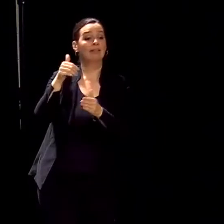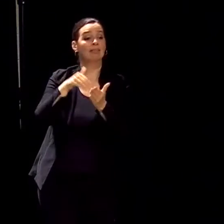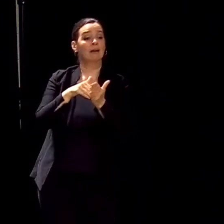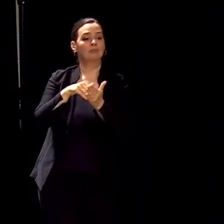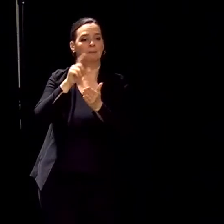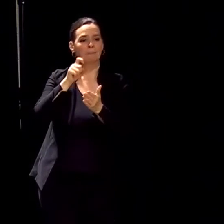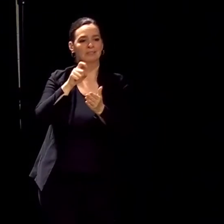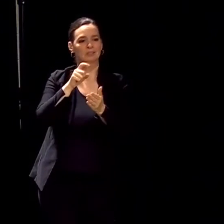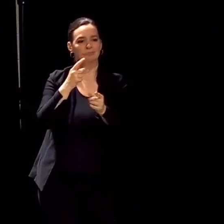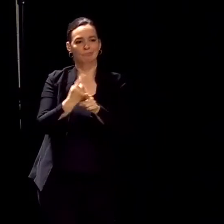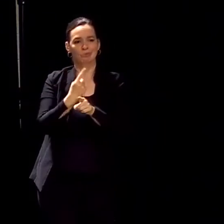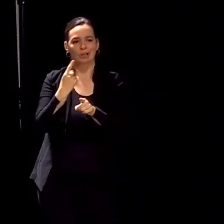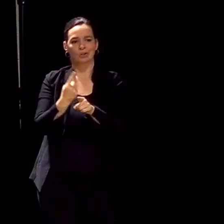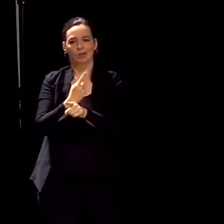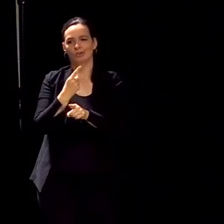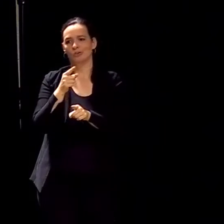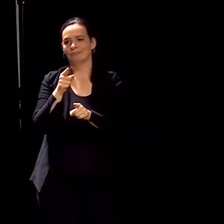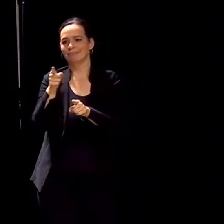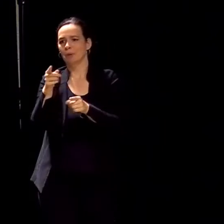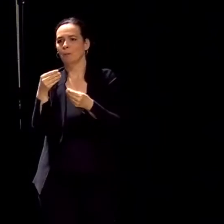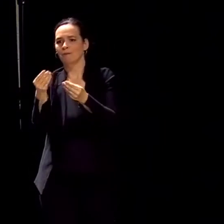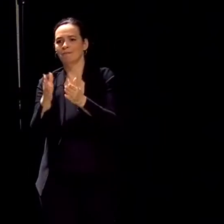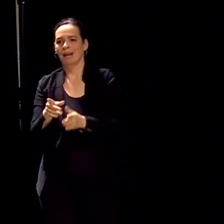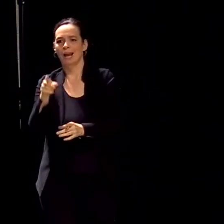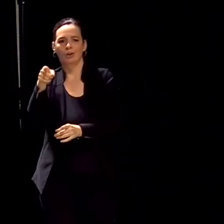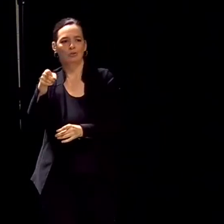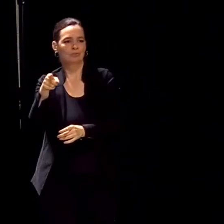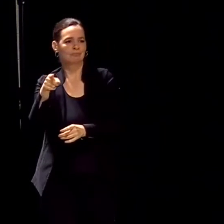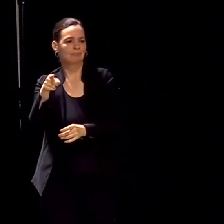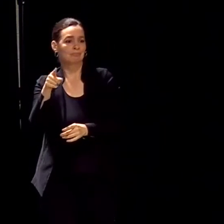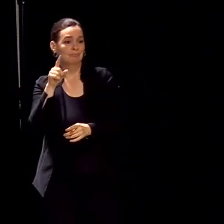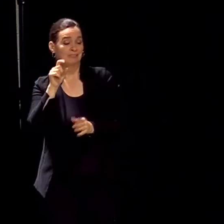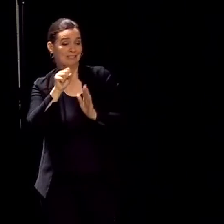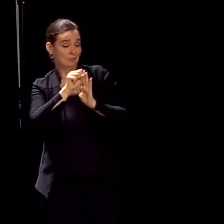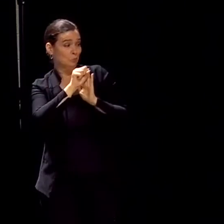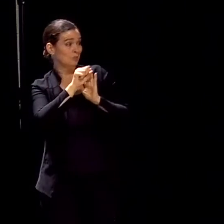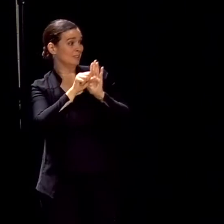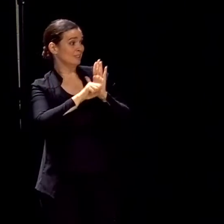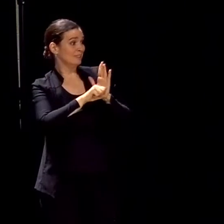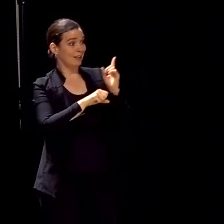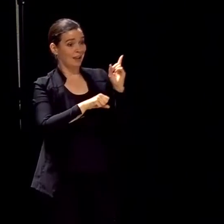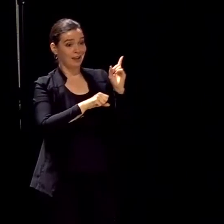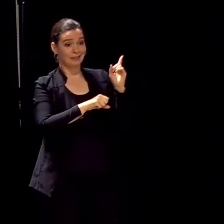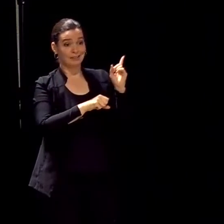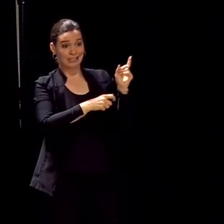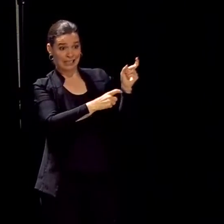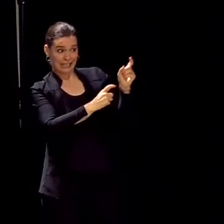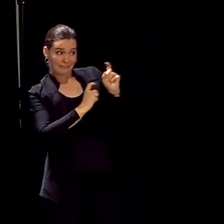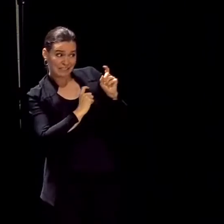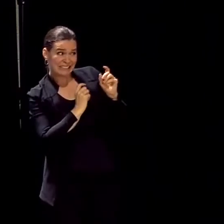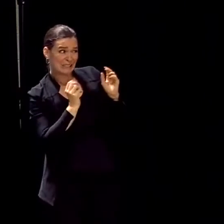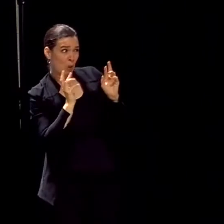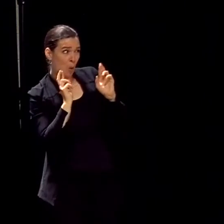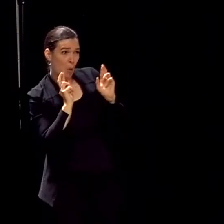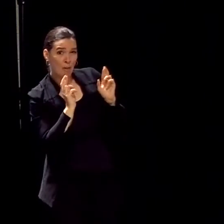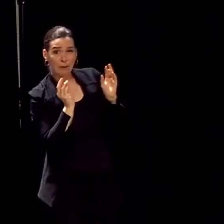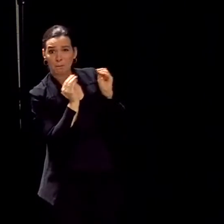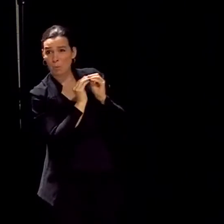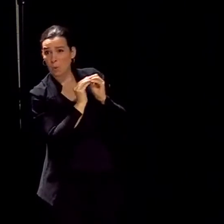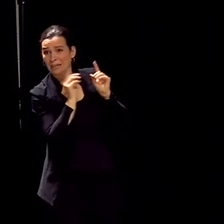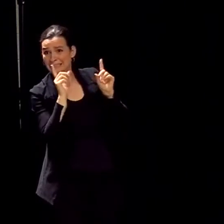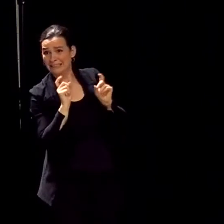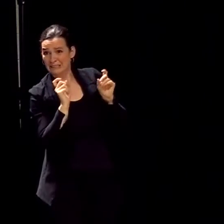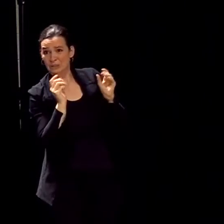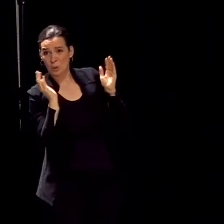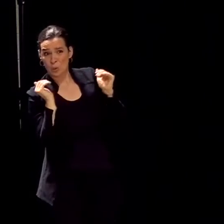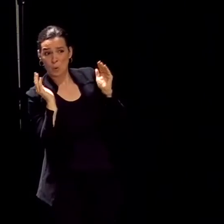said that I'm going to get more, so hopefully the state will give us what we need. If not, then we got to go rearrange the resources.